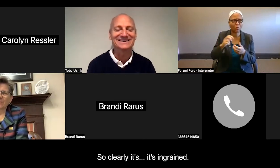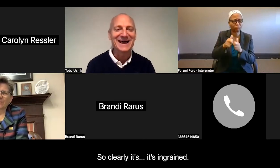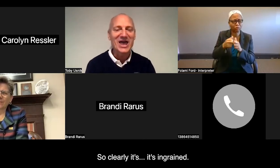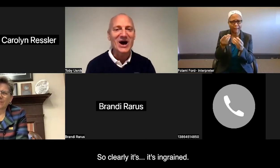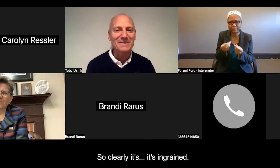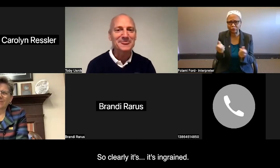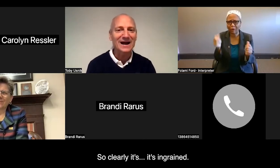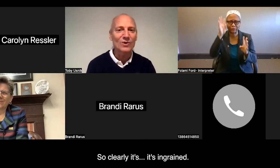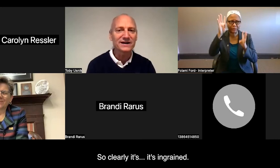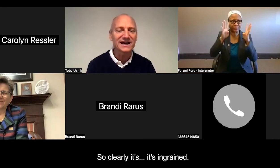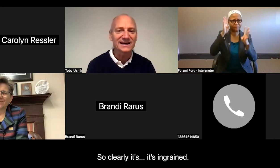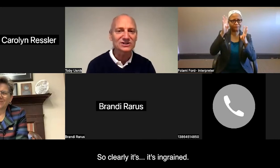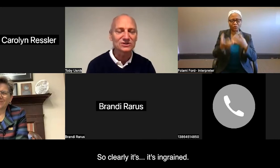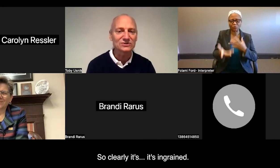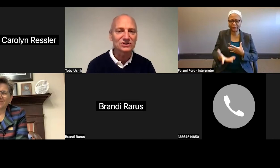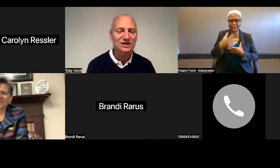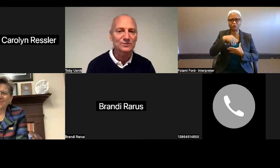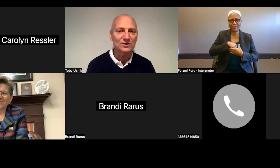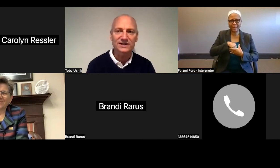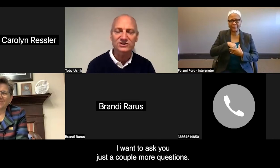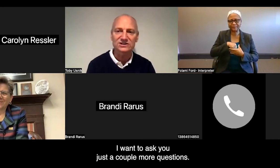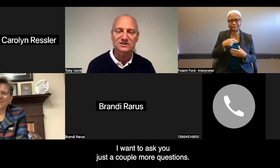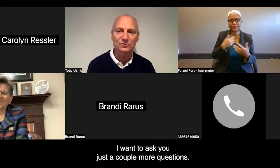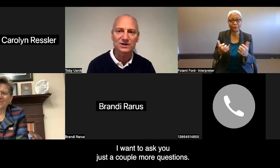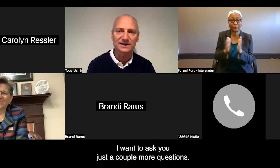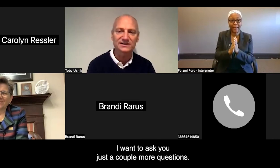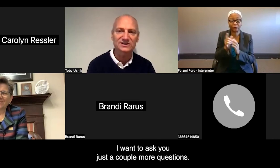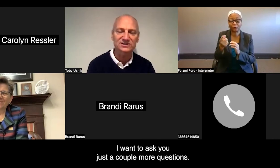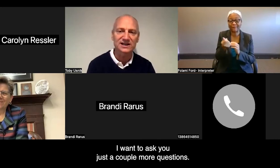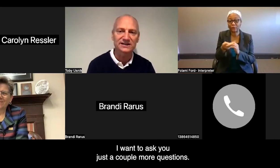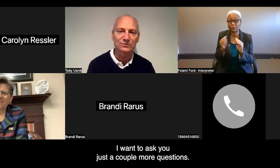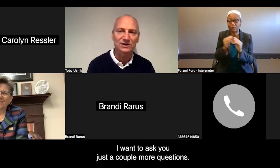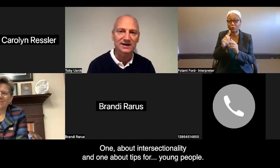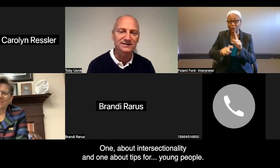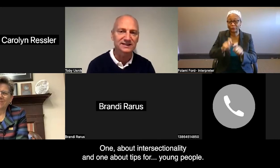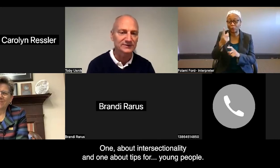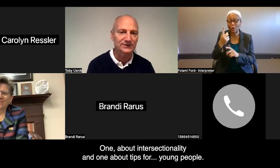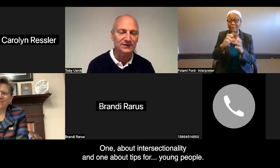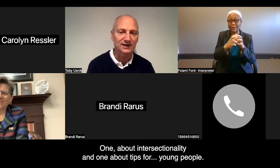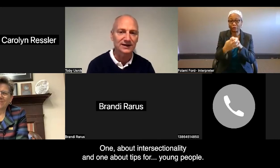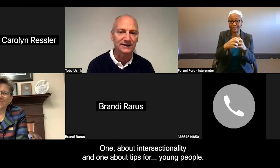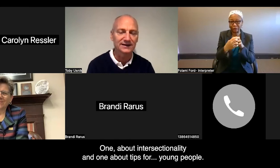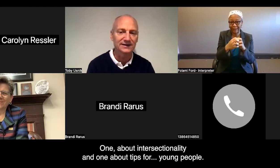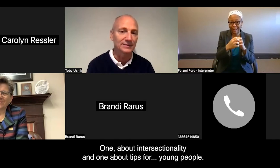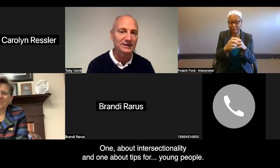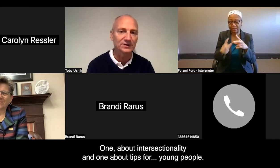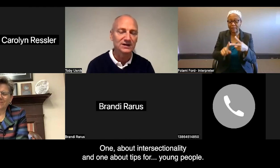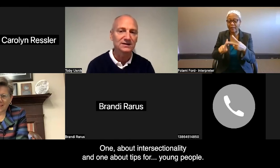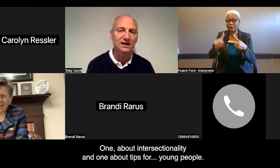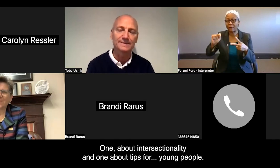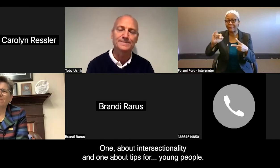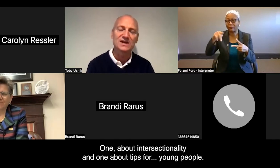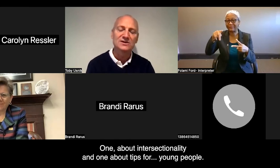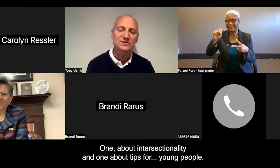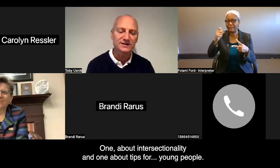ingrained. I want to ask you just a couple more questions, one about intersectionality, and one about tips for young people.